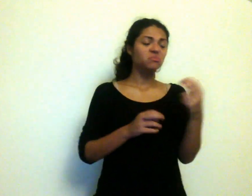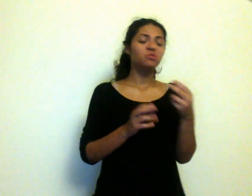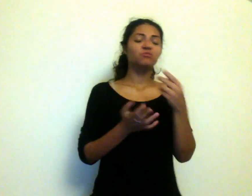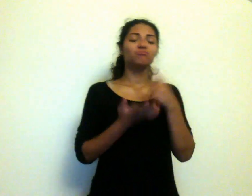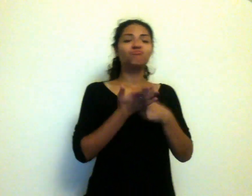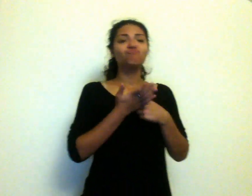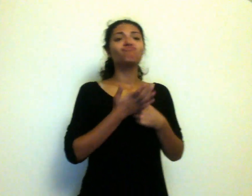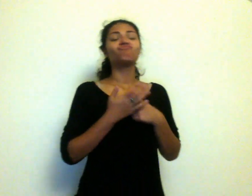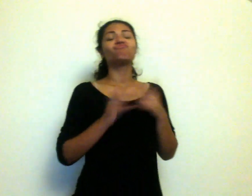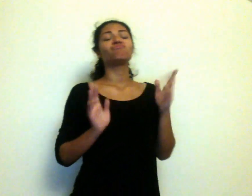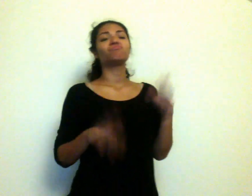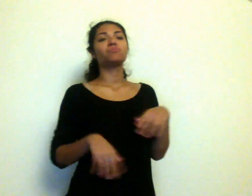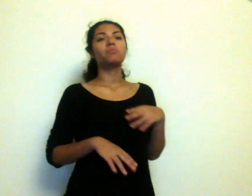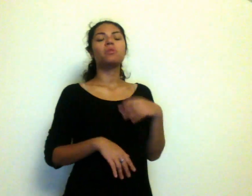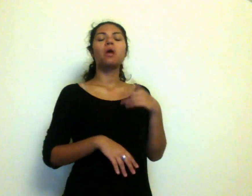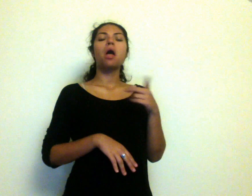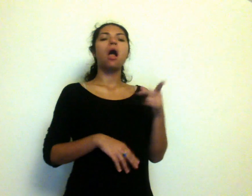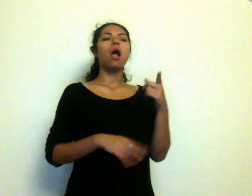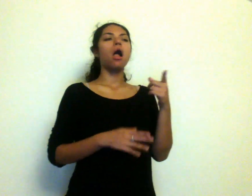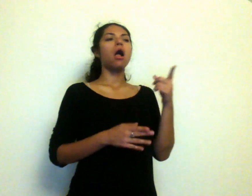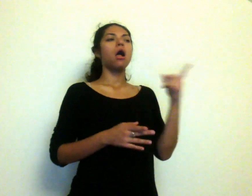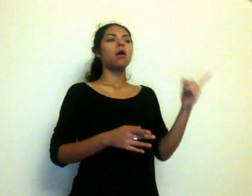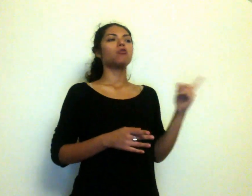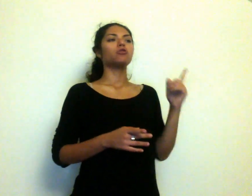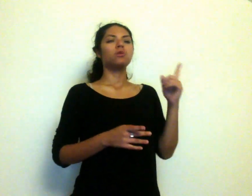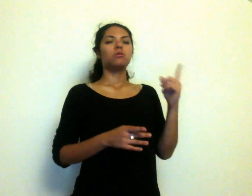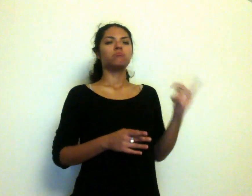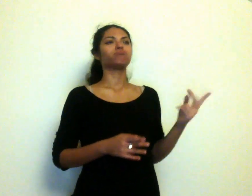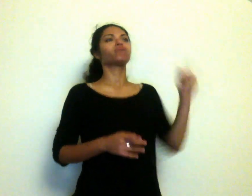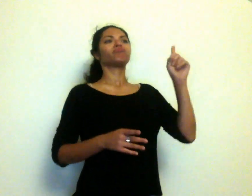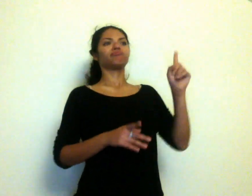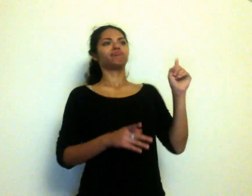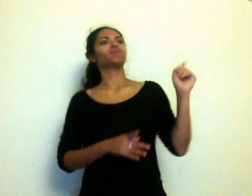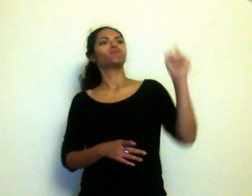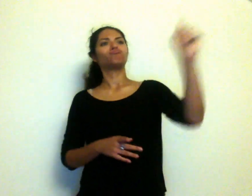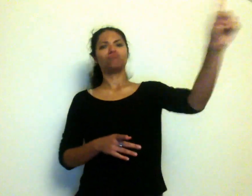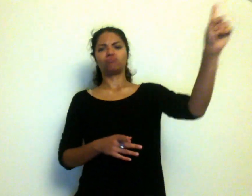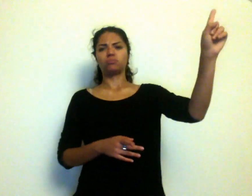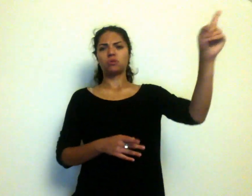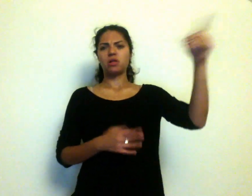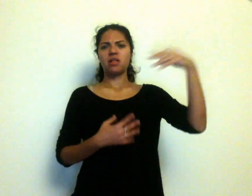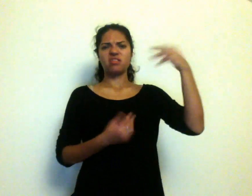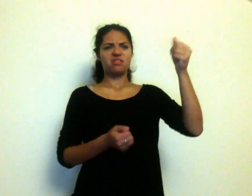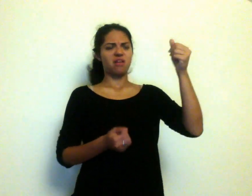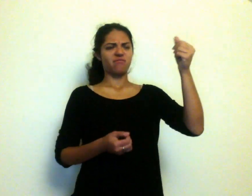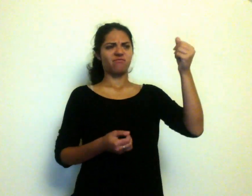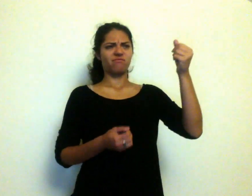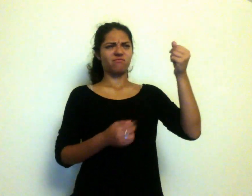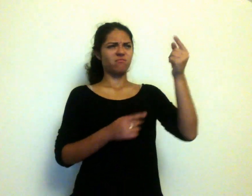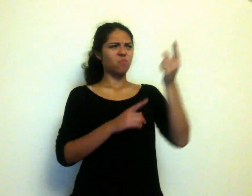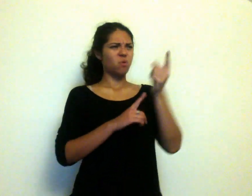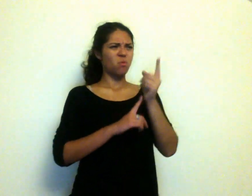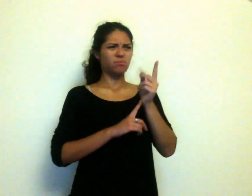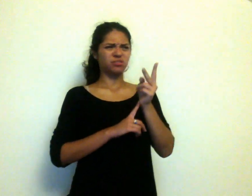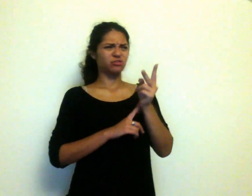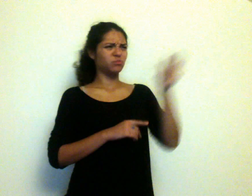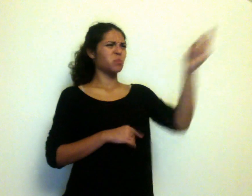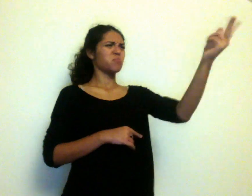And he told us he'd want to talk to him, went and sat down for about 1 or maximum 2 minutes. And they came back. I thought to myself, wonder what